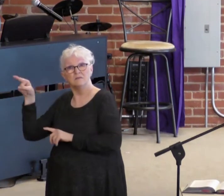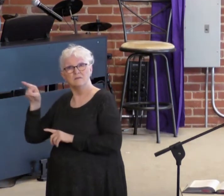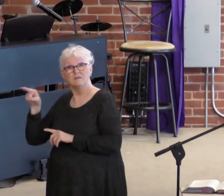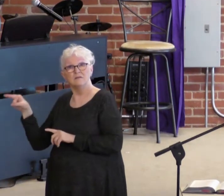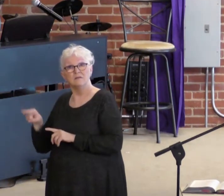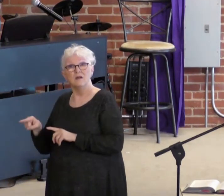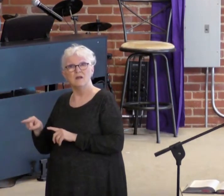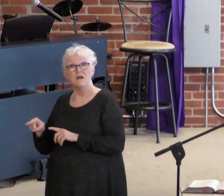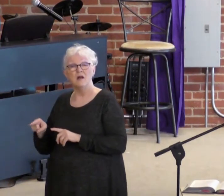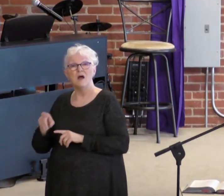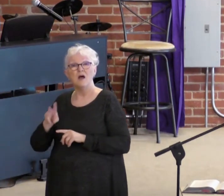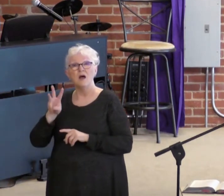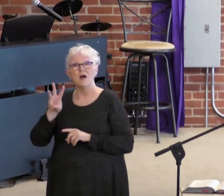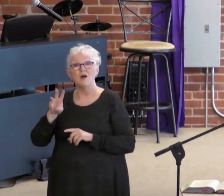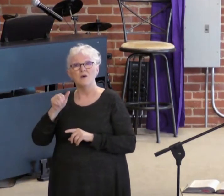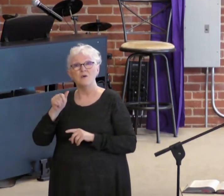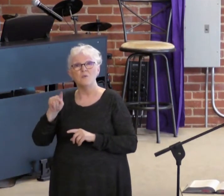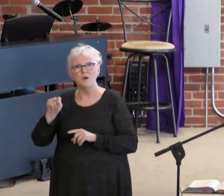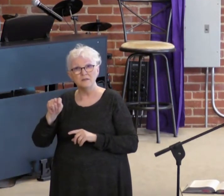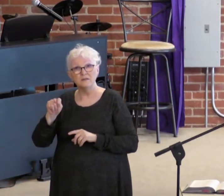world coming to?